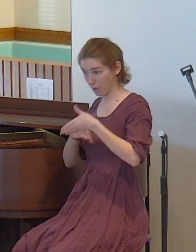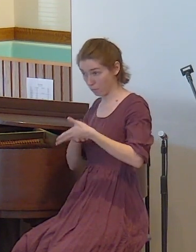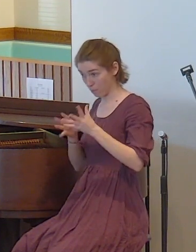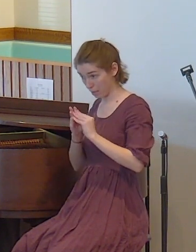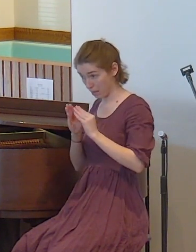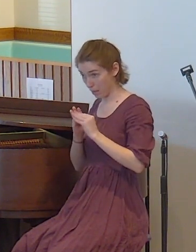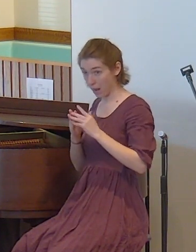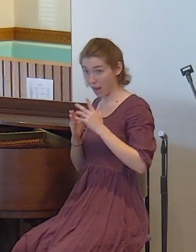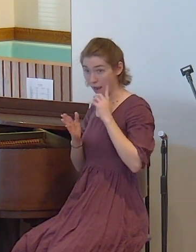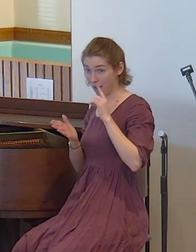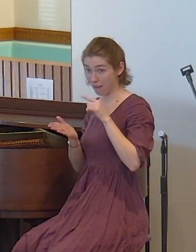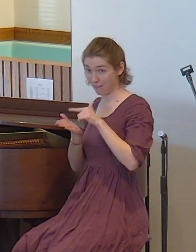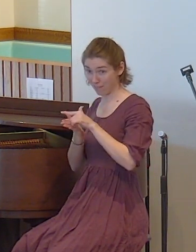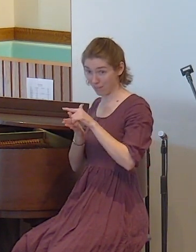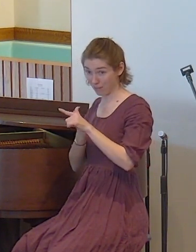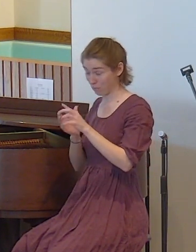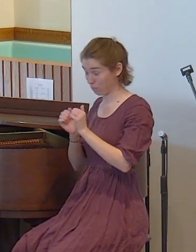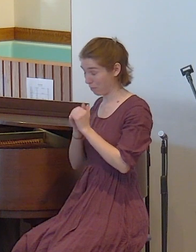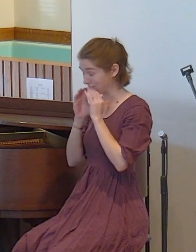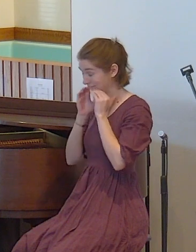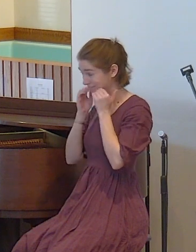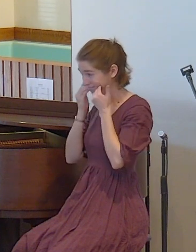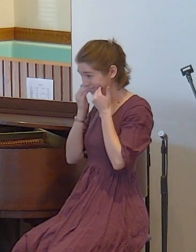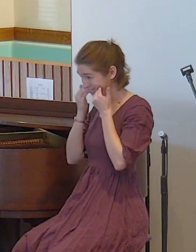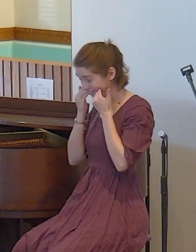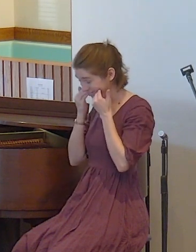I fell in love with your sweet smile right away.